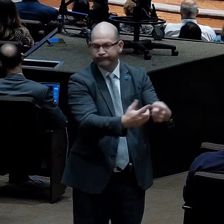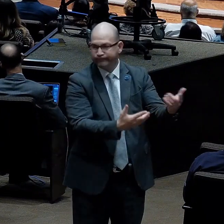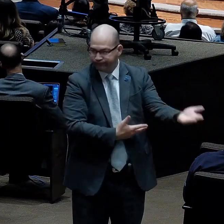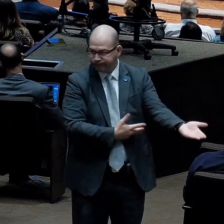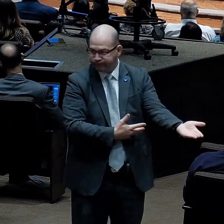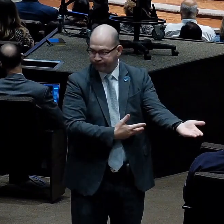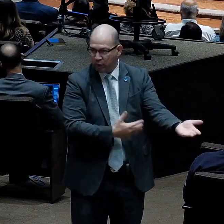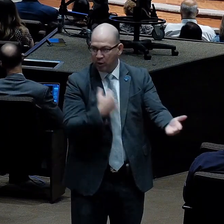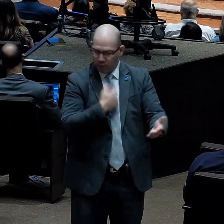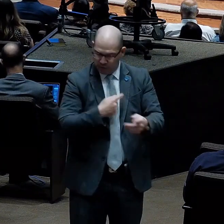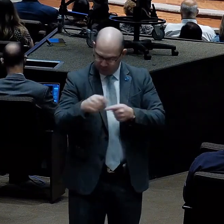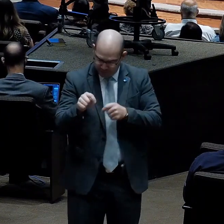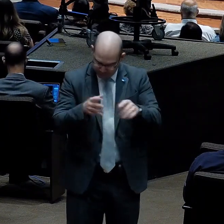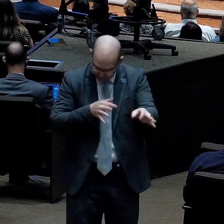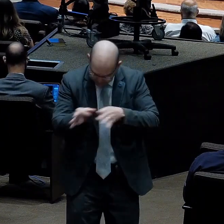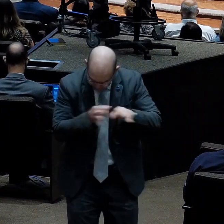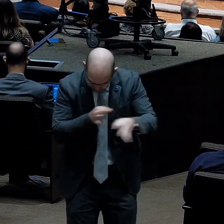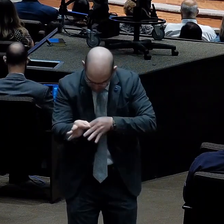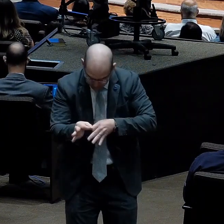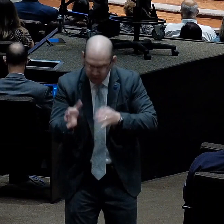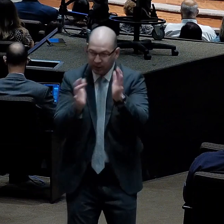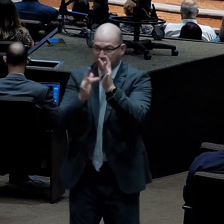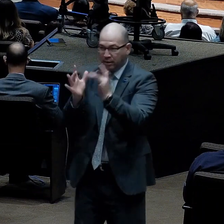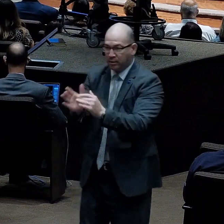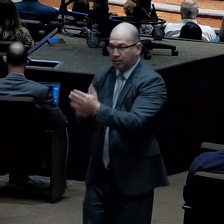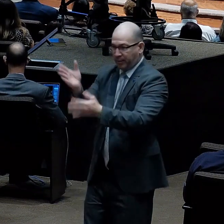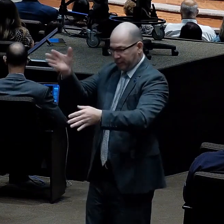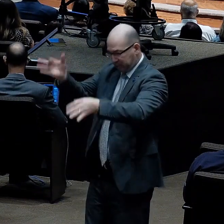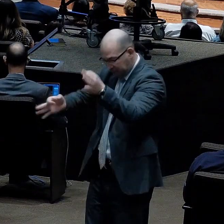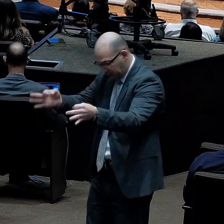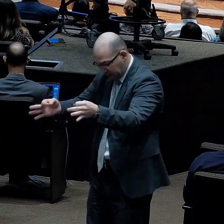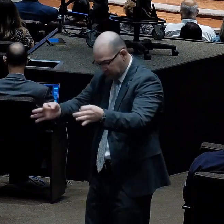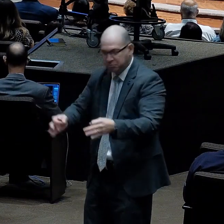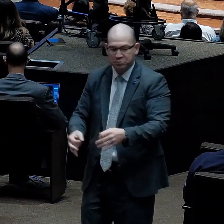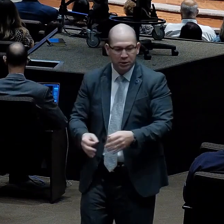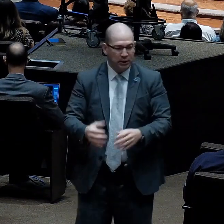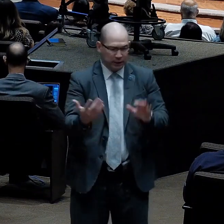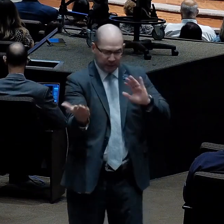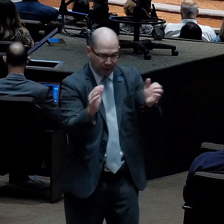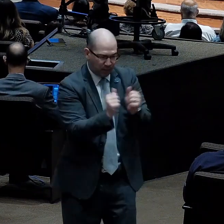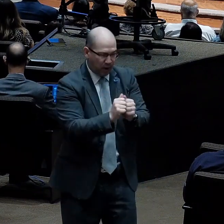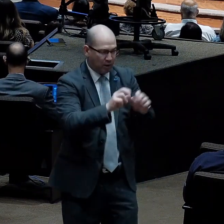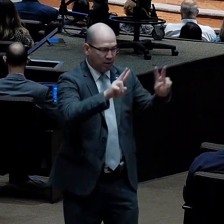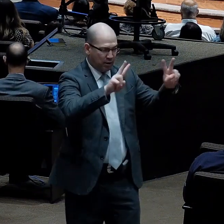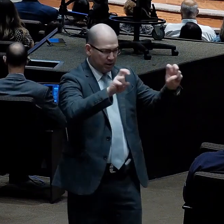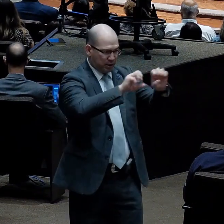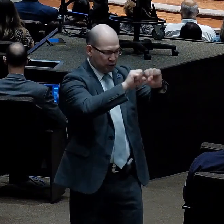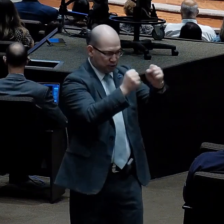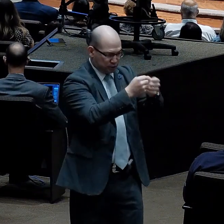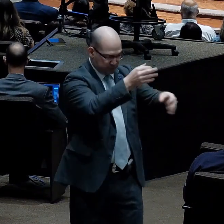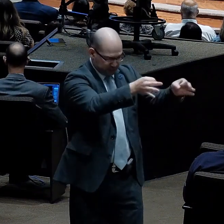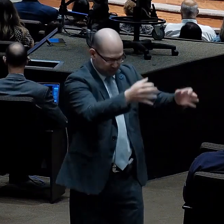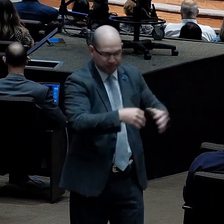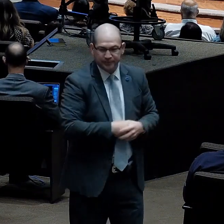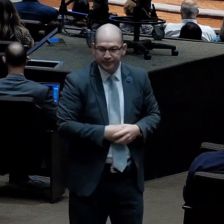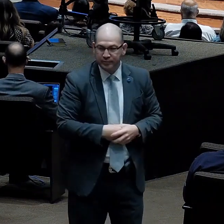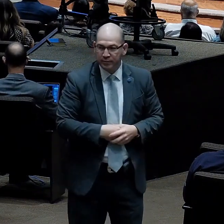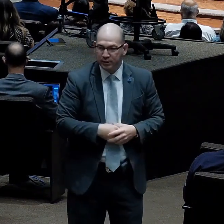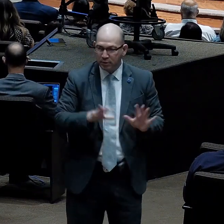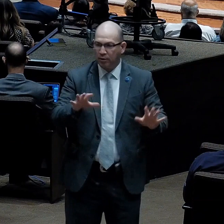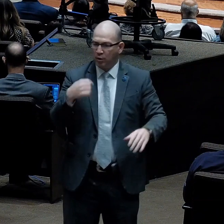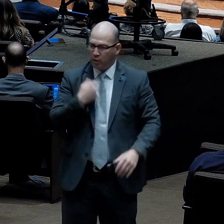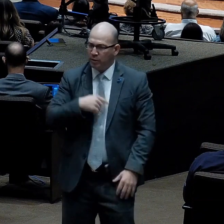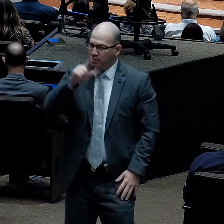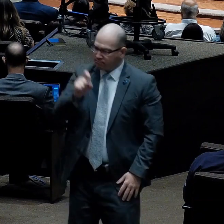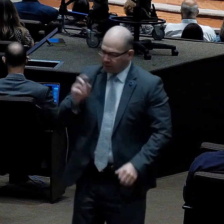define biblically what it means to do justly. So justice must be defined biblically.